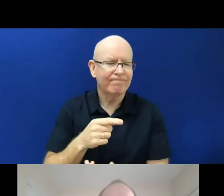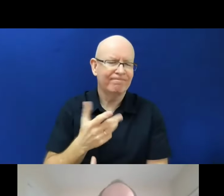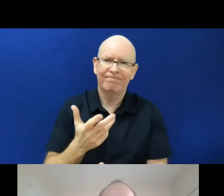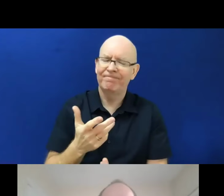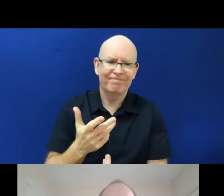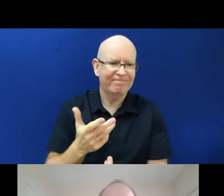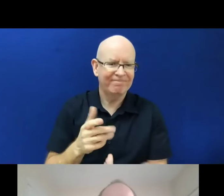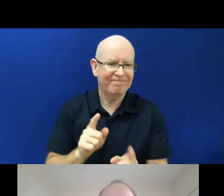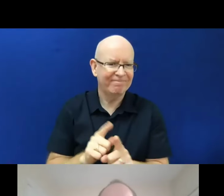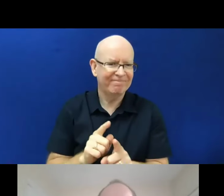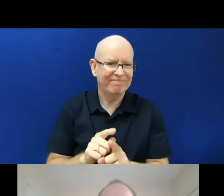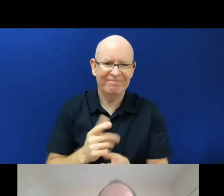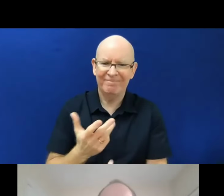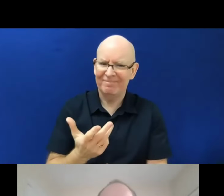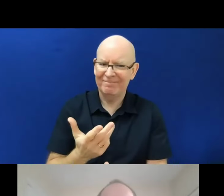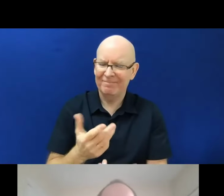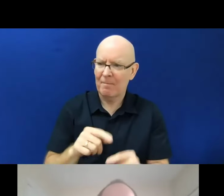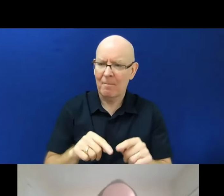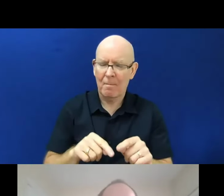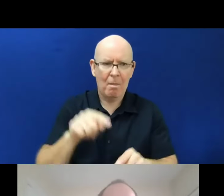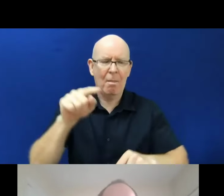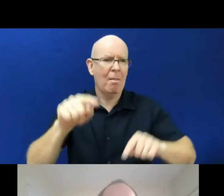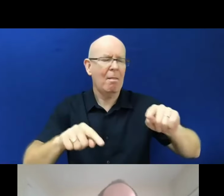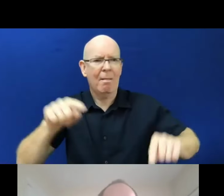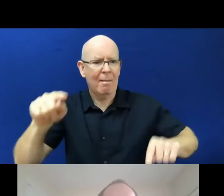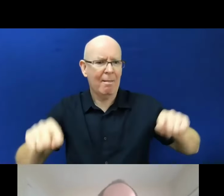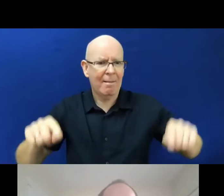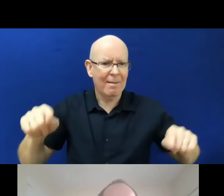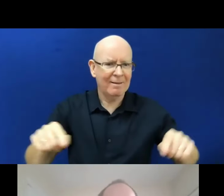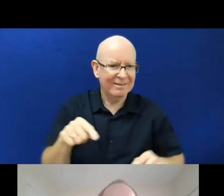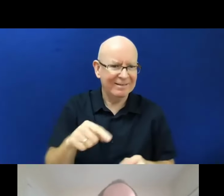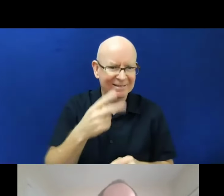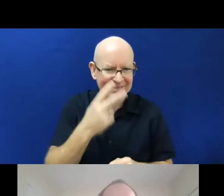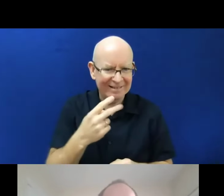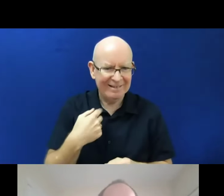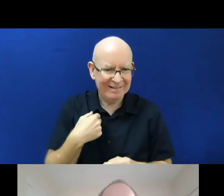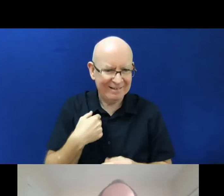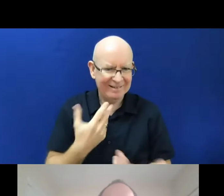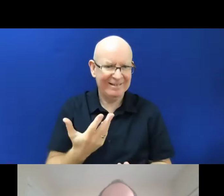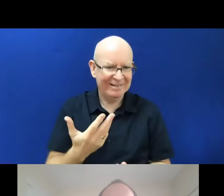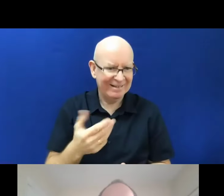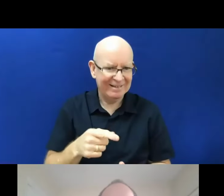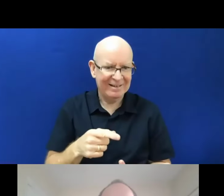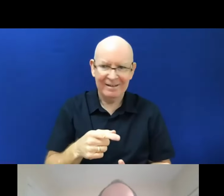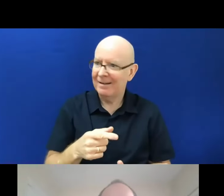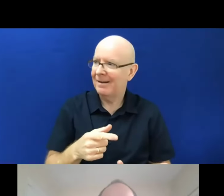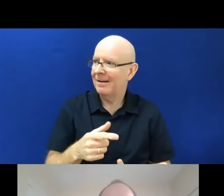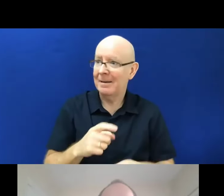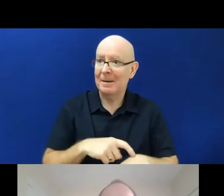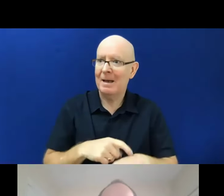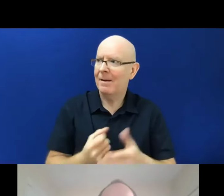created a window of opportunity in the UK for creating a much more informed